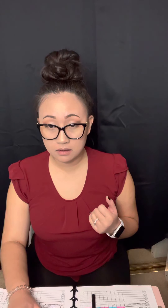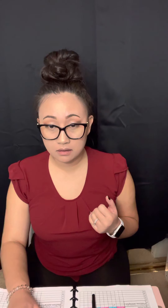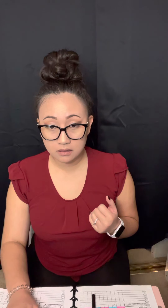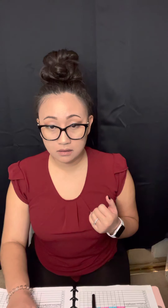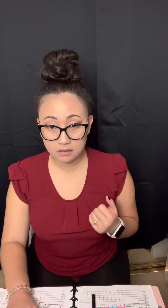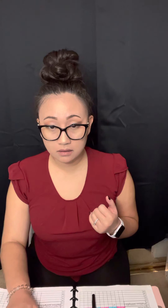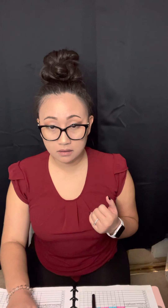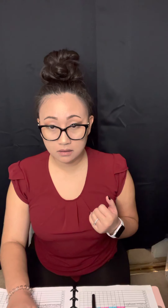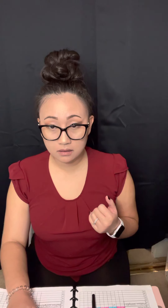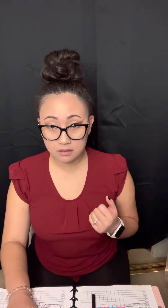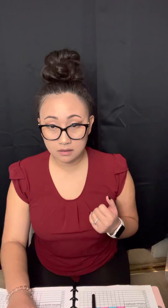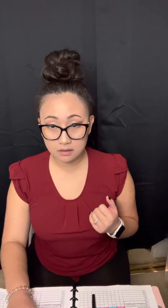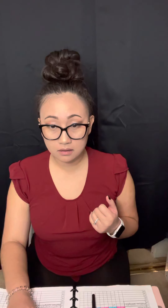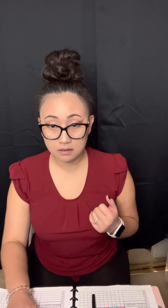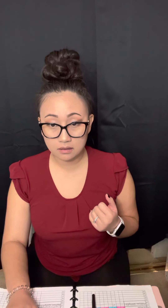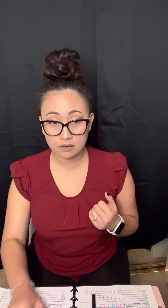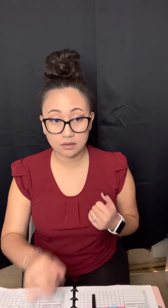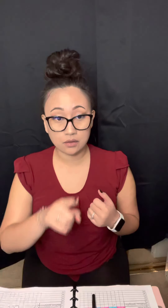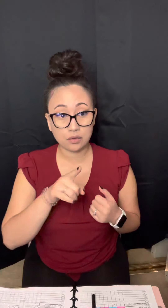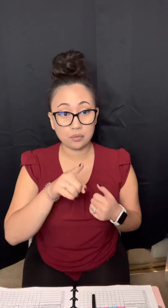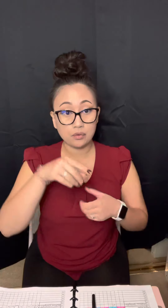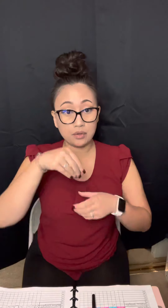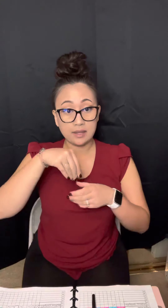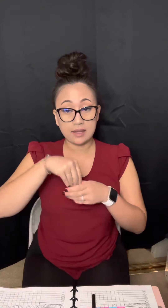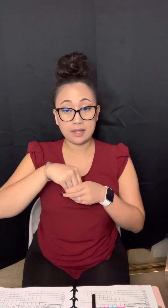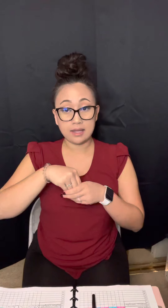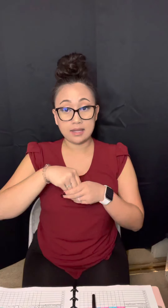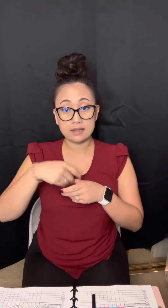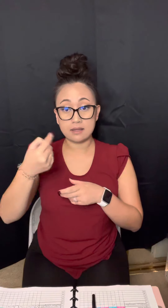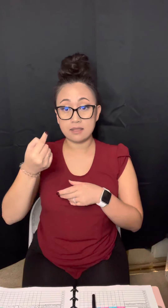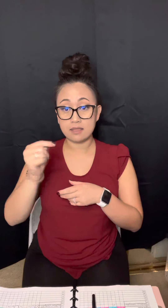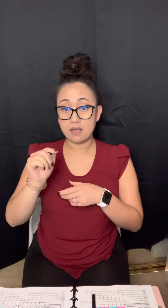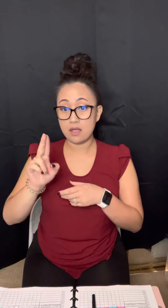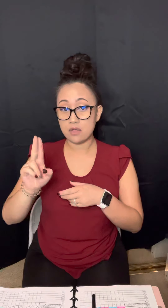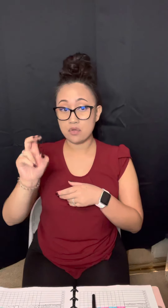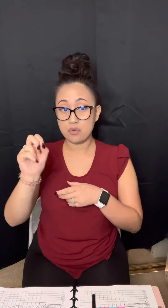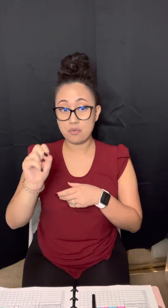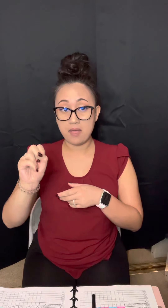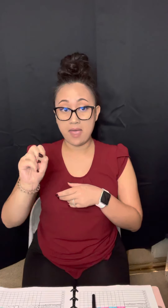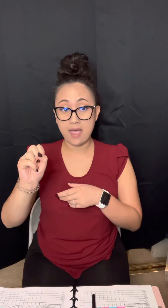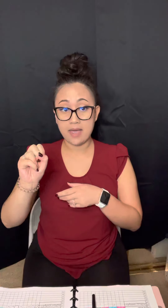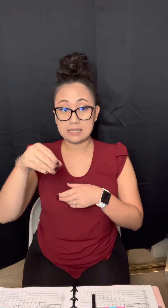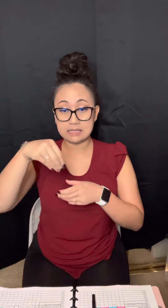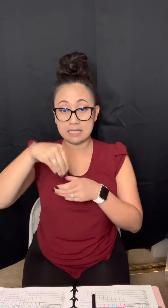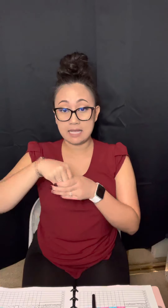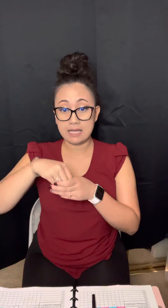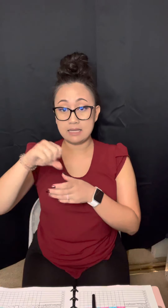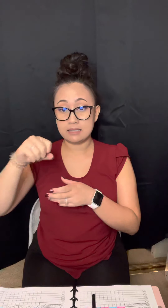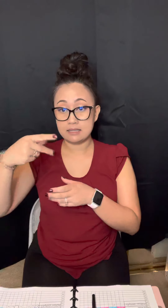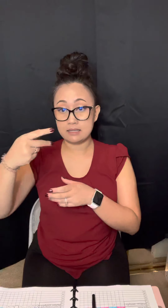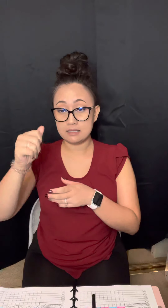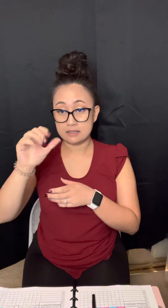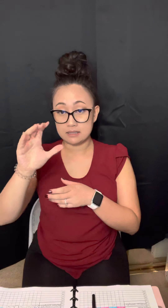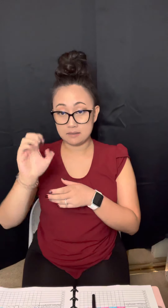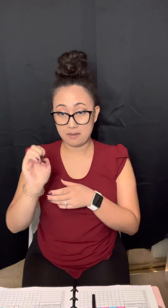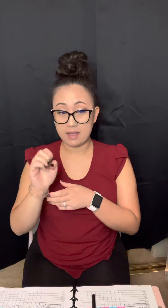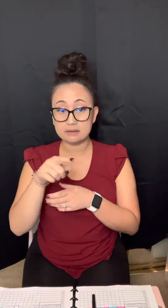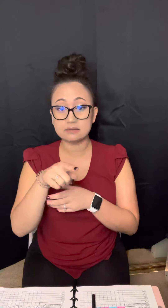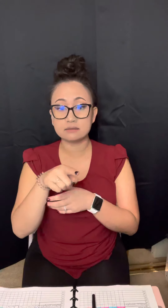stand for? Raise your hand if you know what U.S. stands for. Andrew, what does